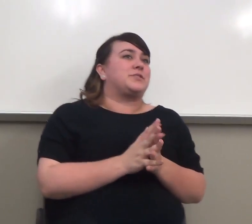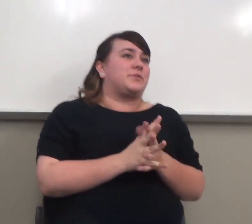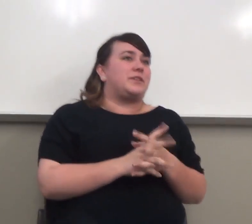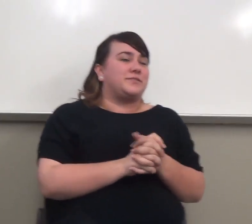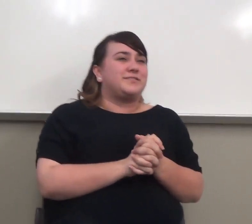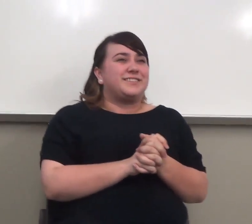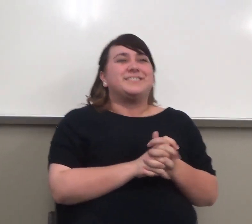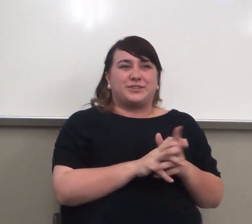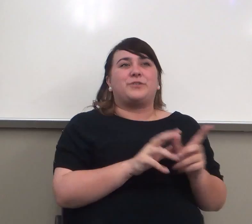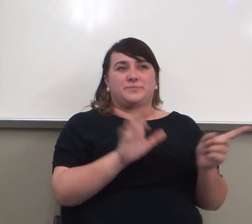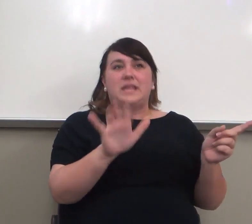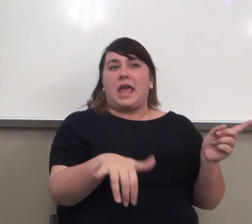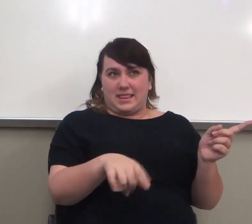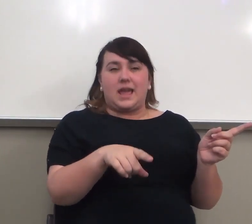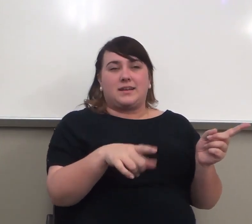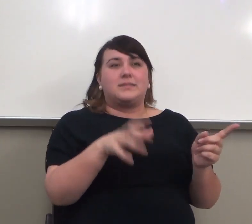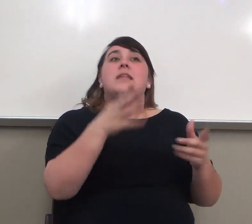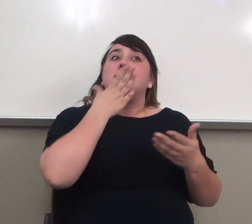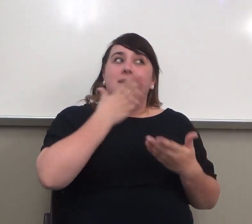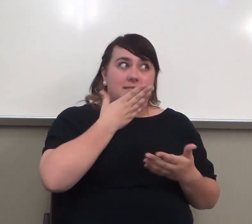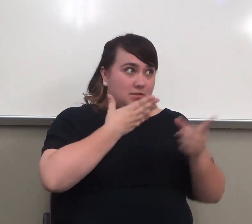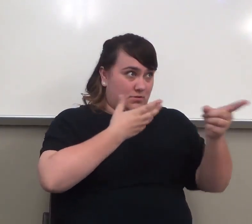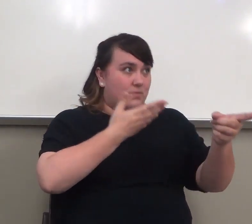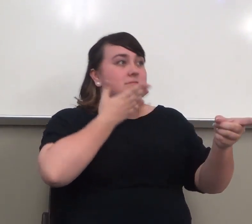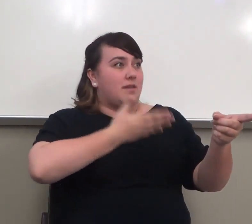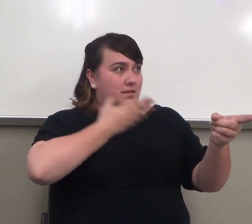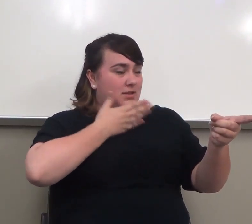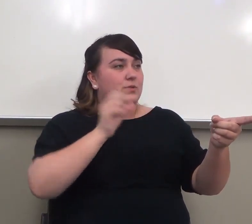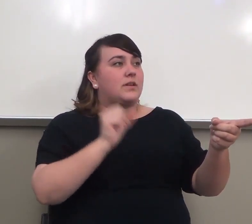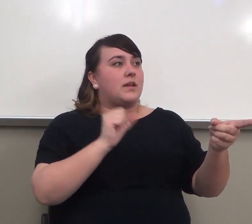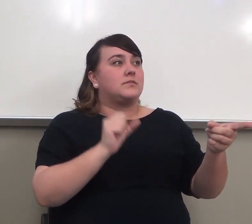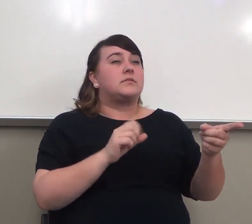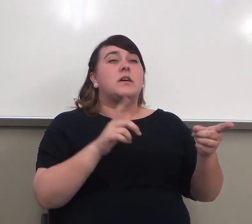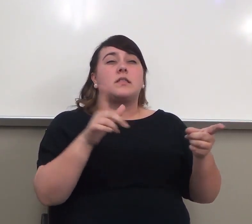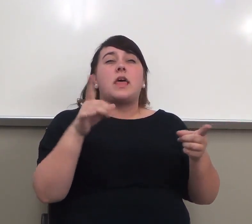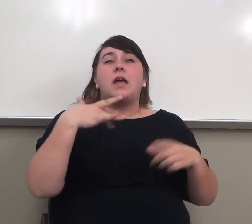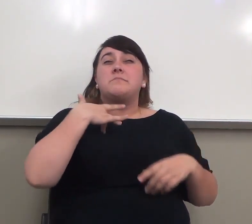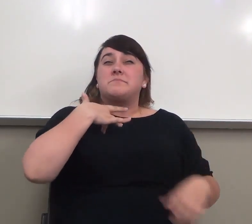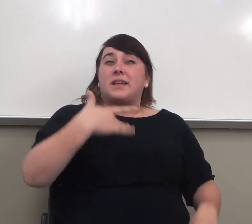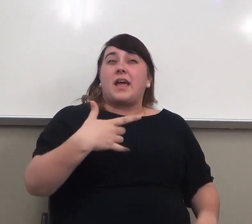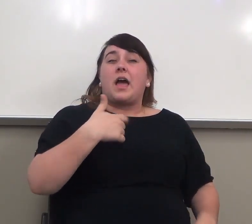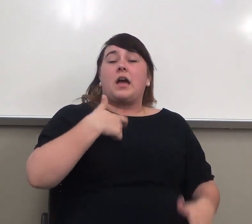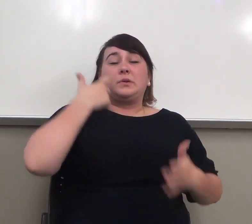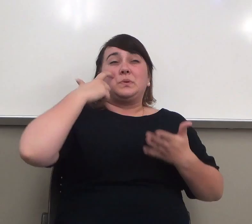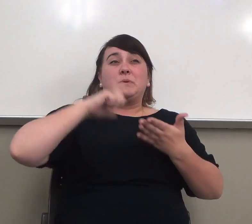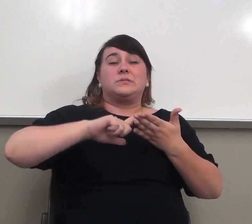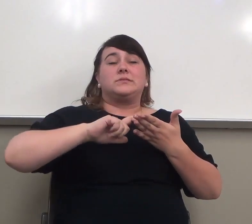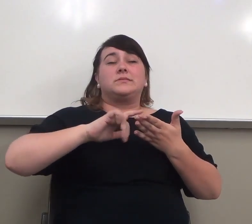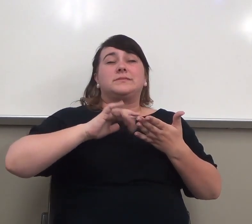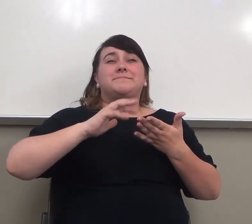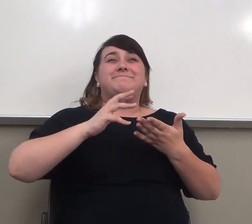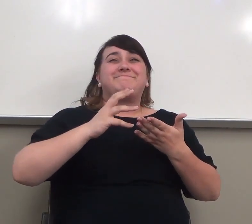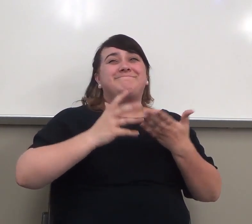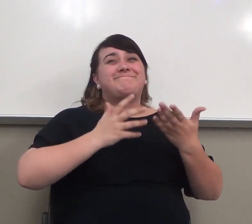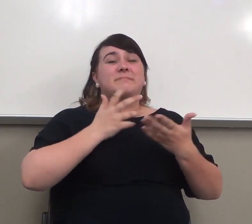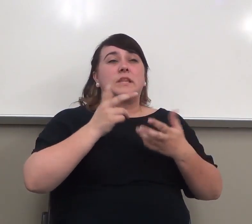Yeah. Okay, thank you. Okay, what happens is, Okay. yeah, I'll get because, paper from Yeah, them. yeah, 'Cause that's I wanted to good.